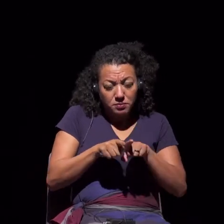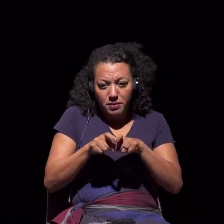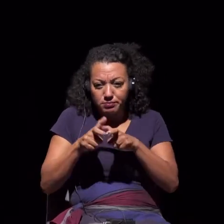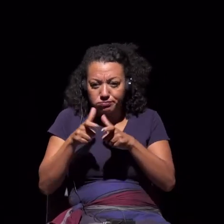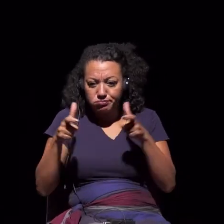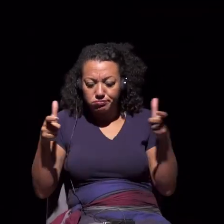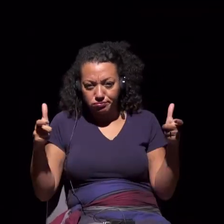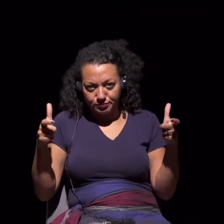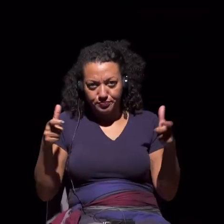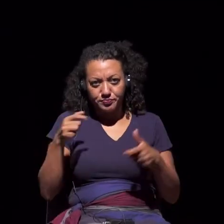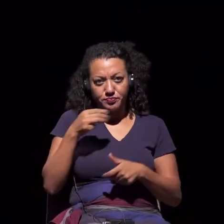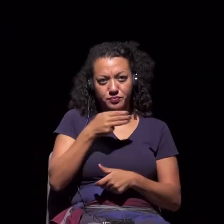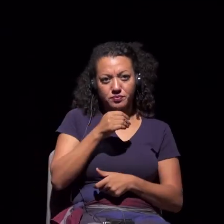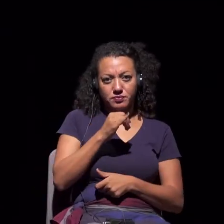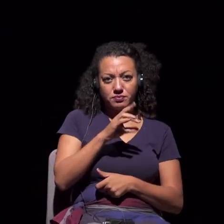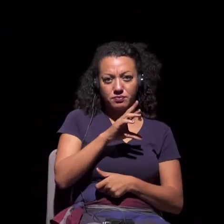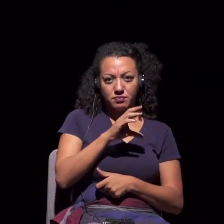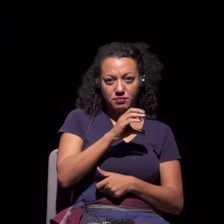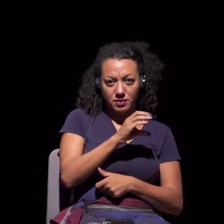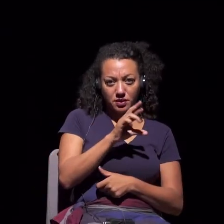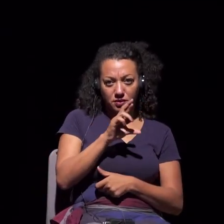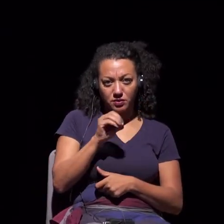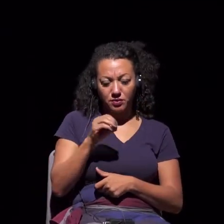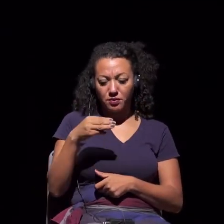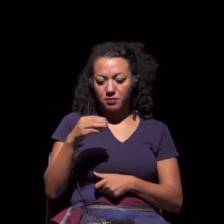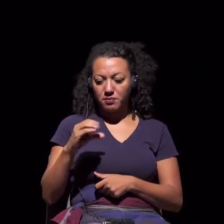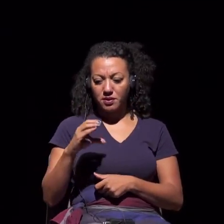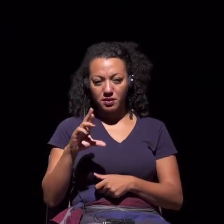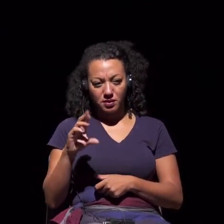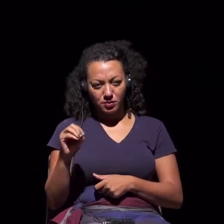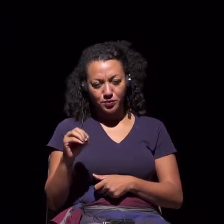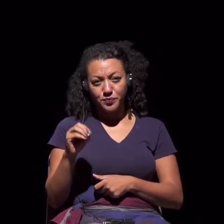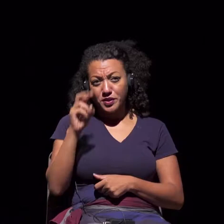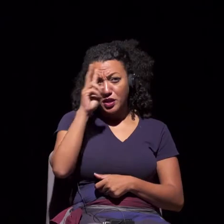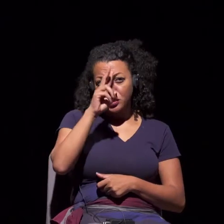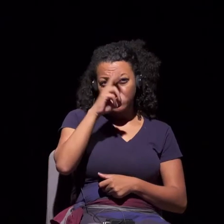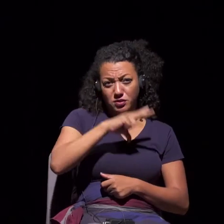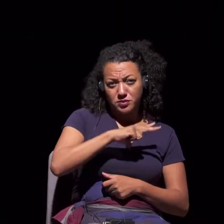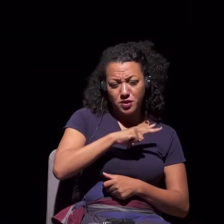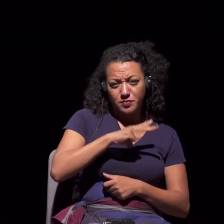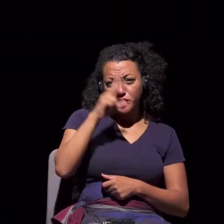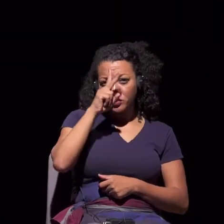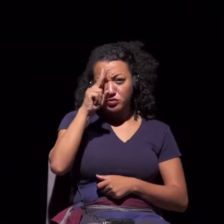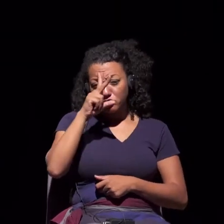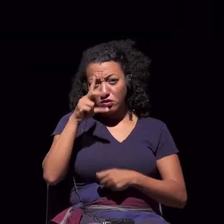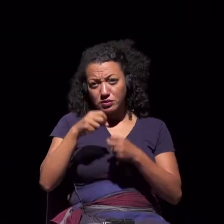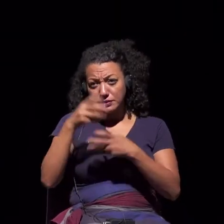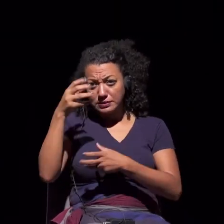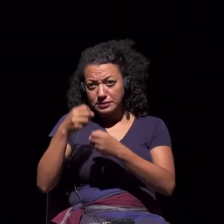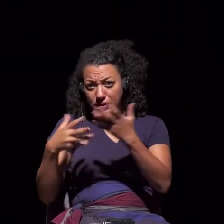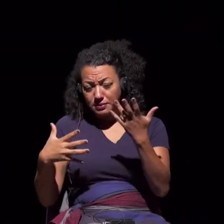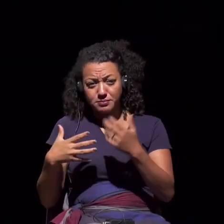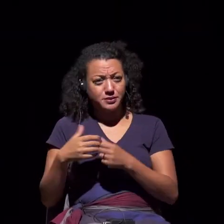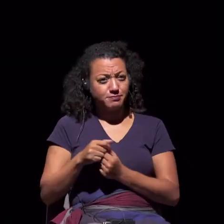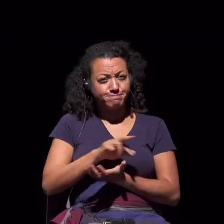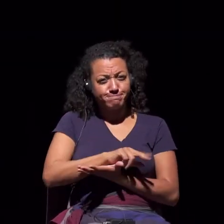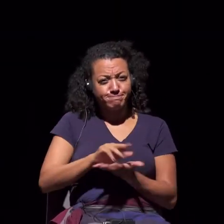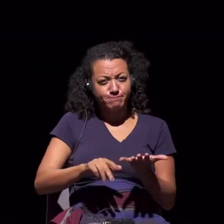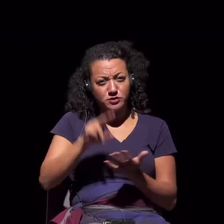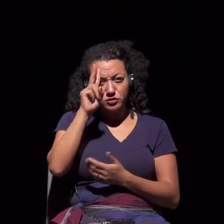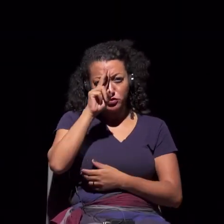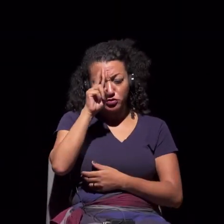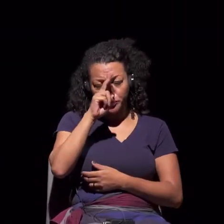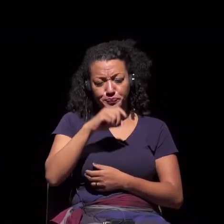historical record and personal histories. So there is a sense with which each of these